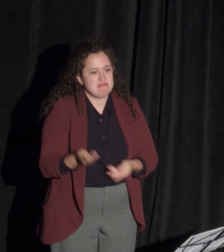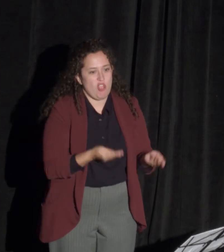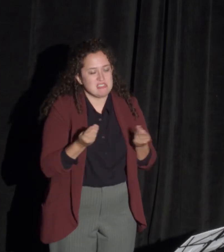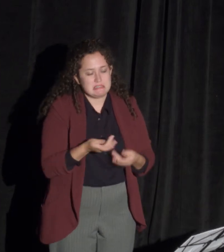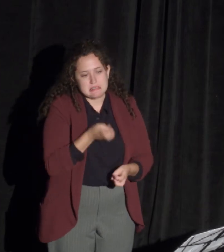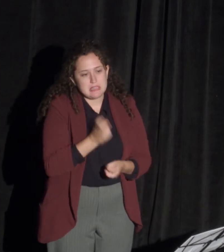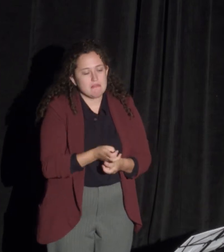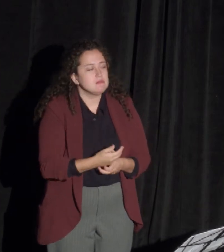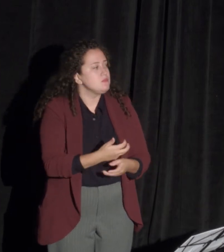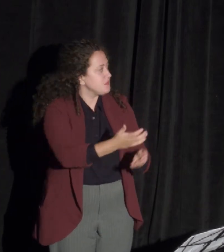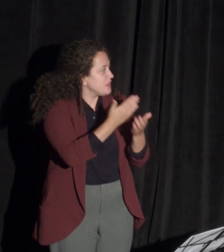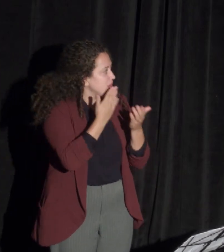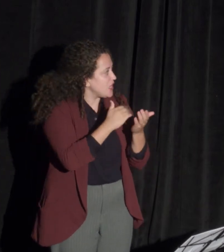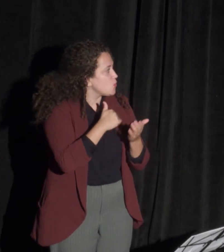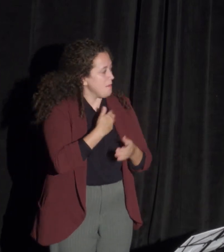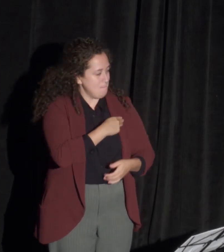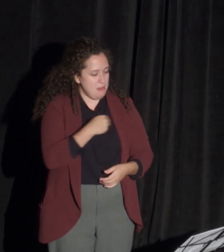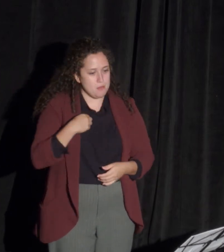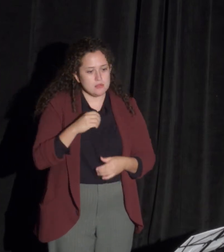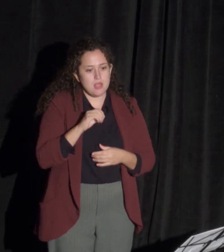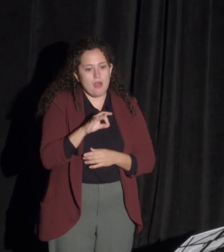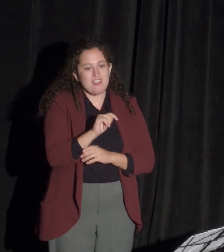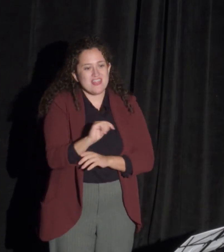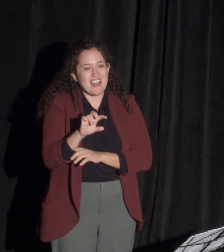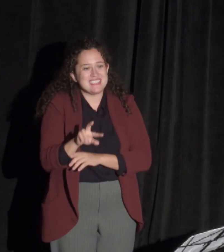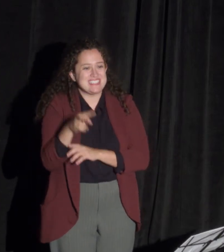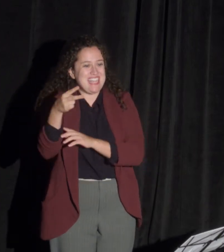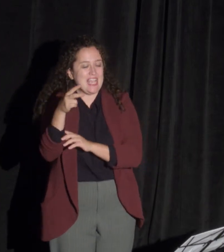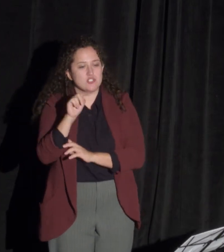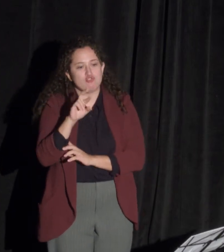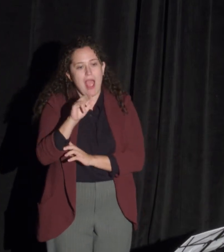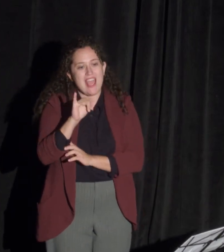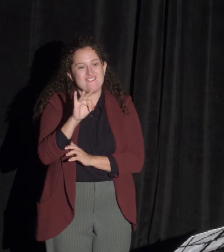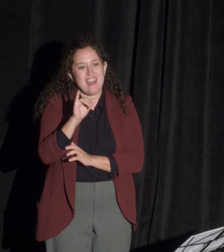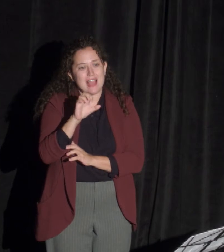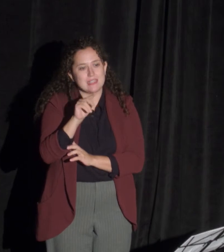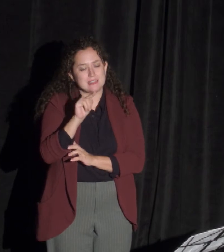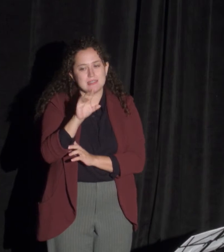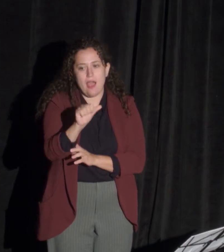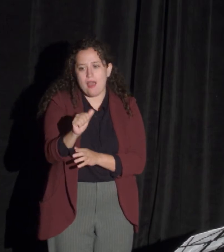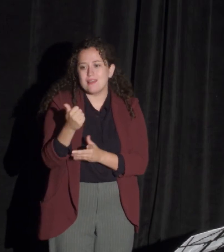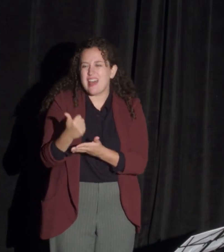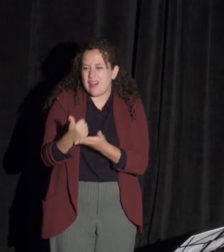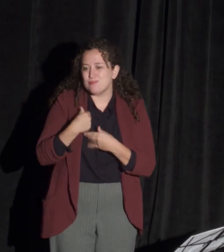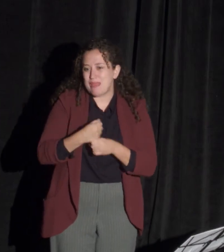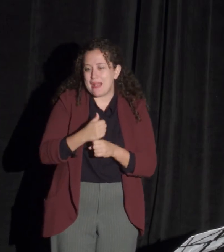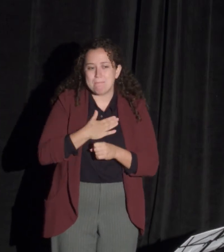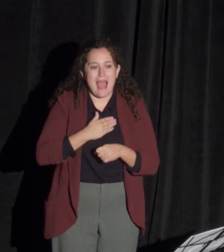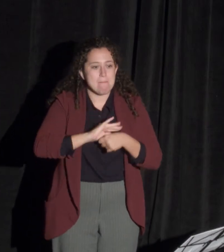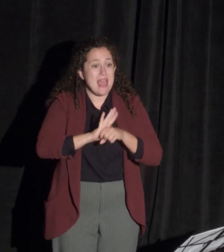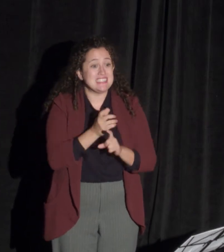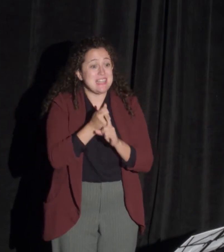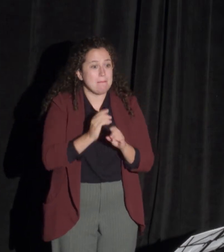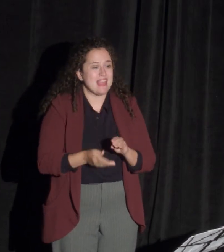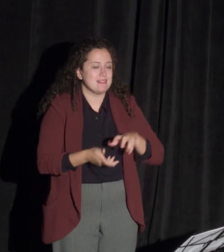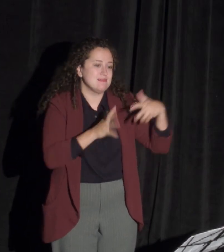the Sapphic Trifecta, who made my pandemic release year a lot more fun. And of course, to my fellow